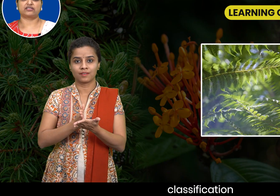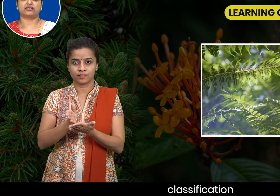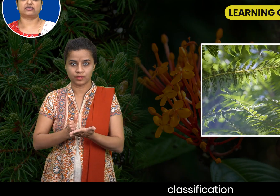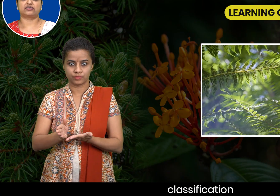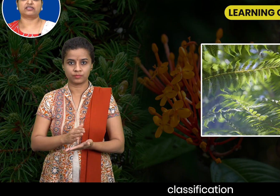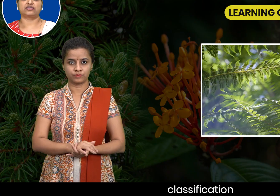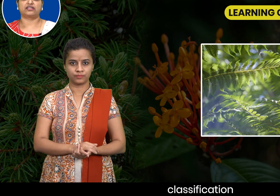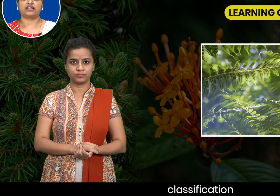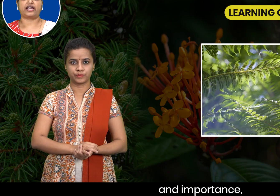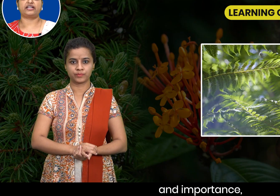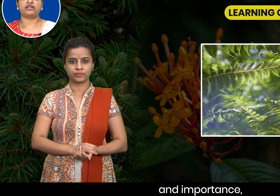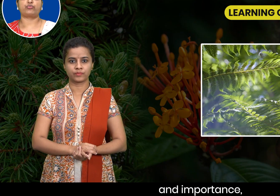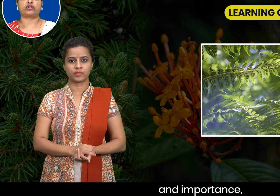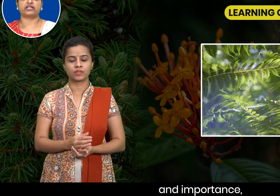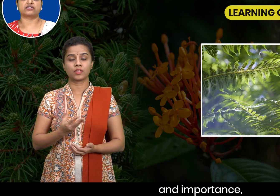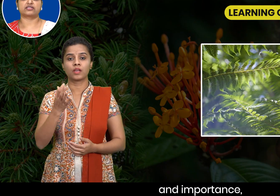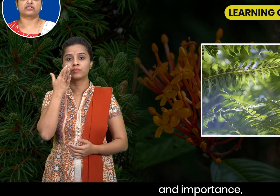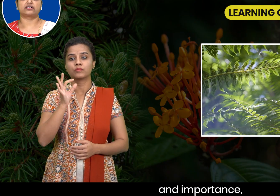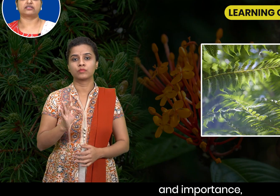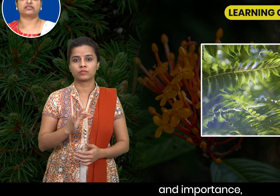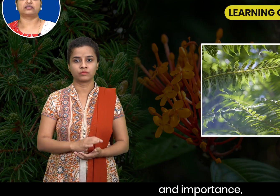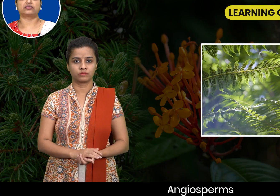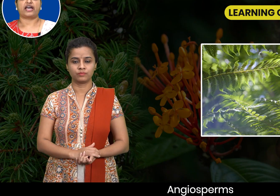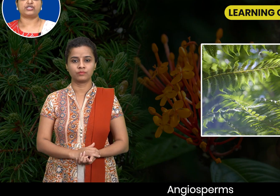classification and importance.